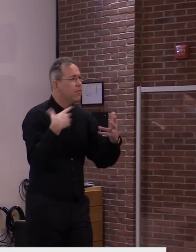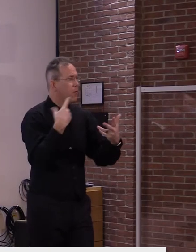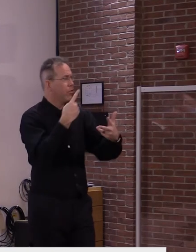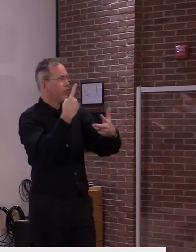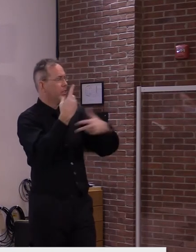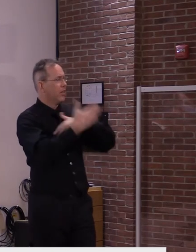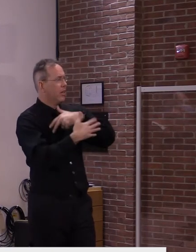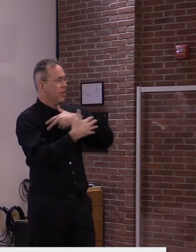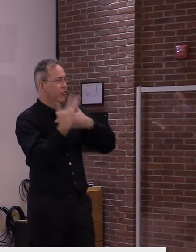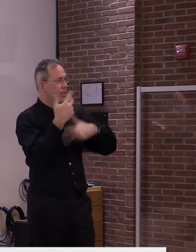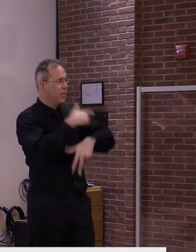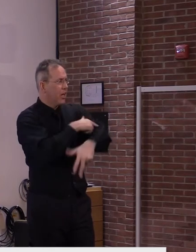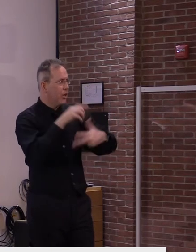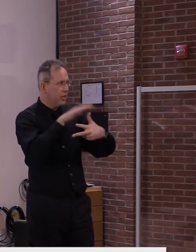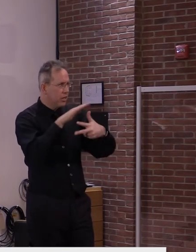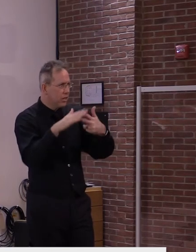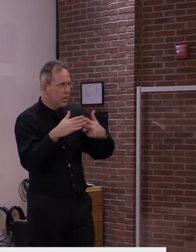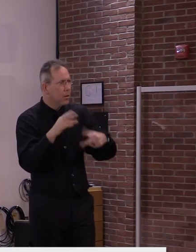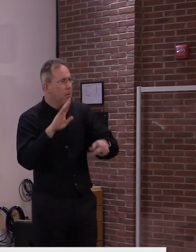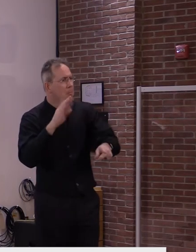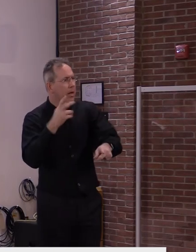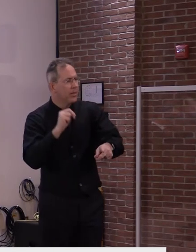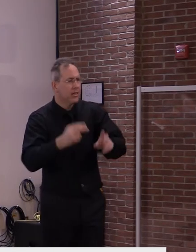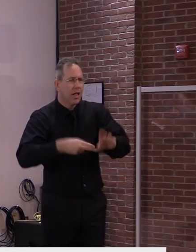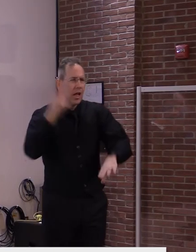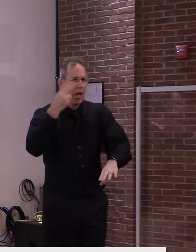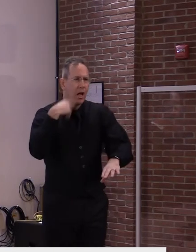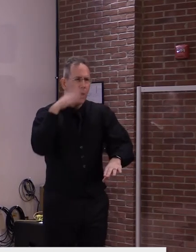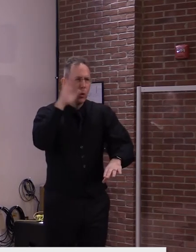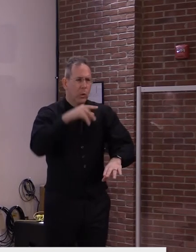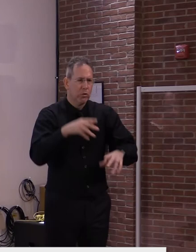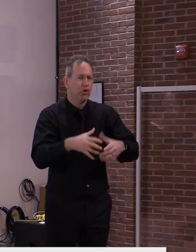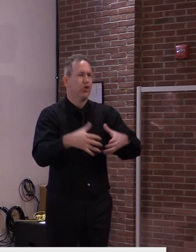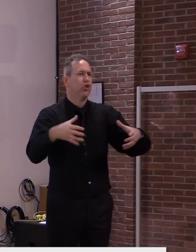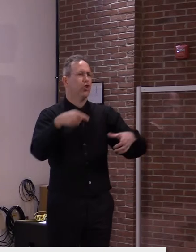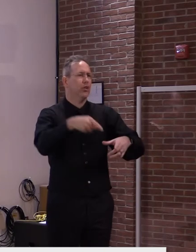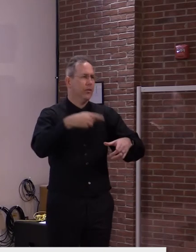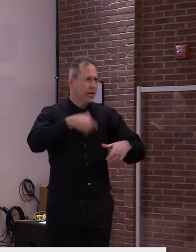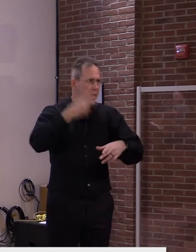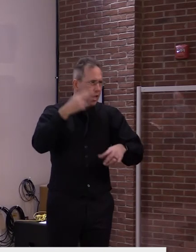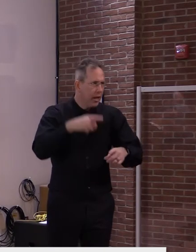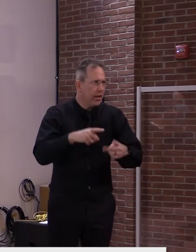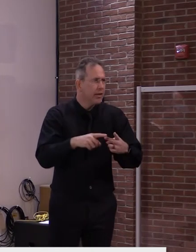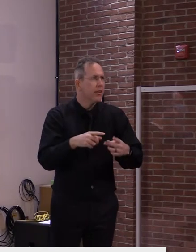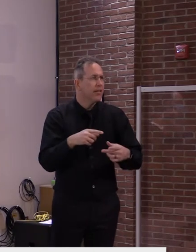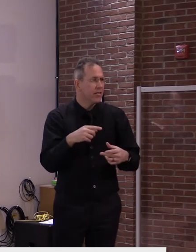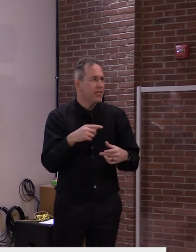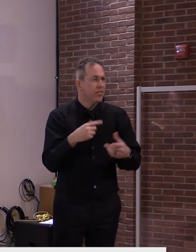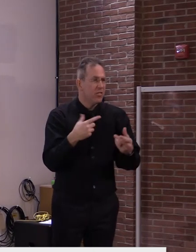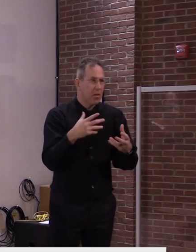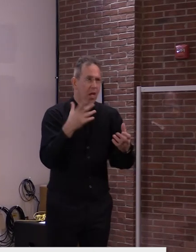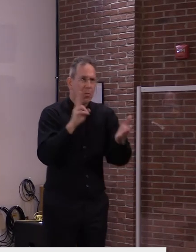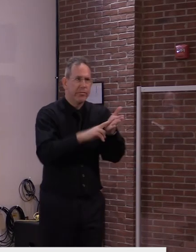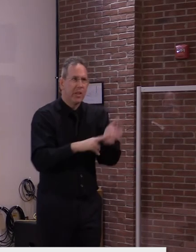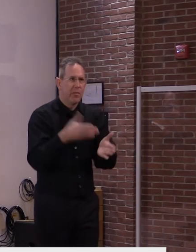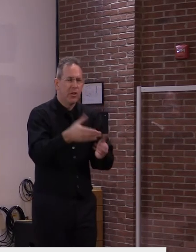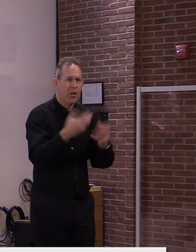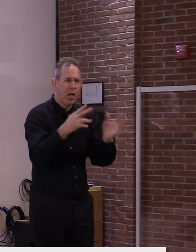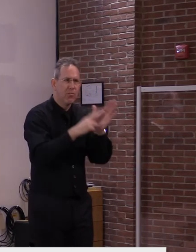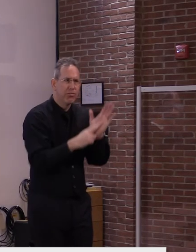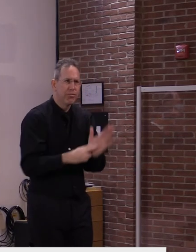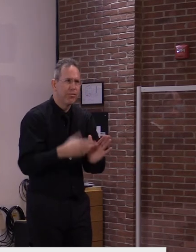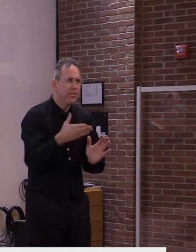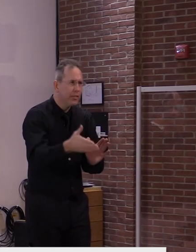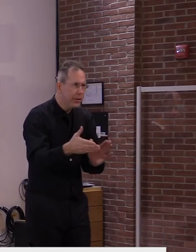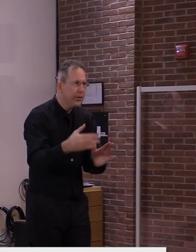about the person, because we do have slots in each sort of geographical area where the person should be able